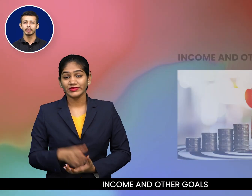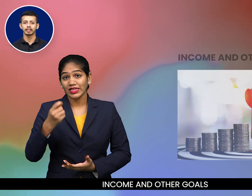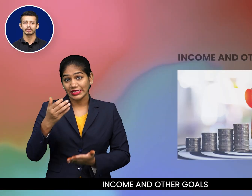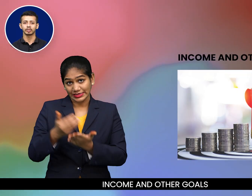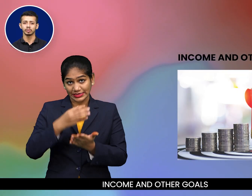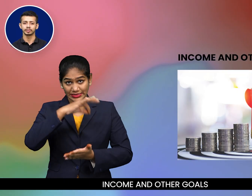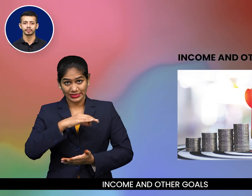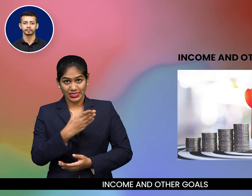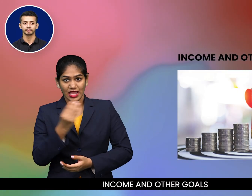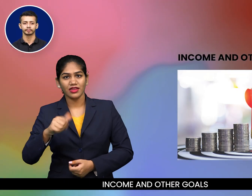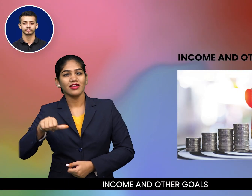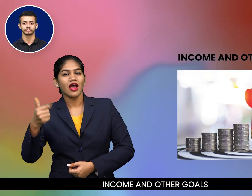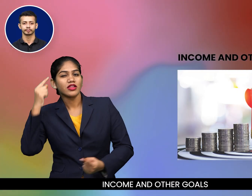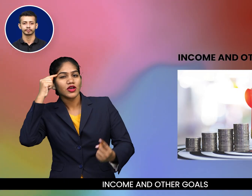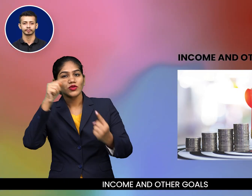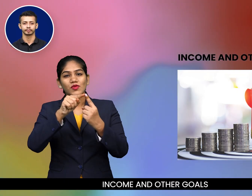Income and other goals.